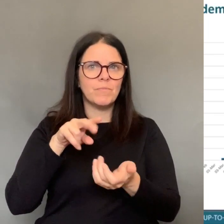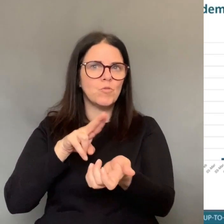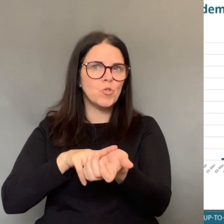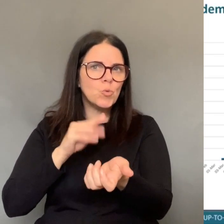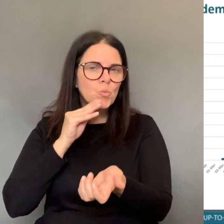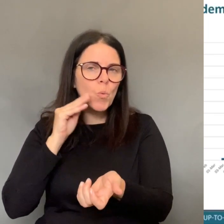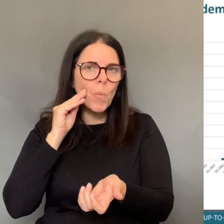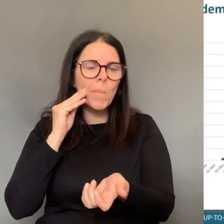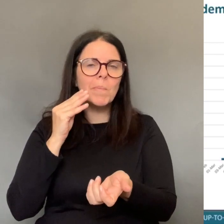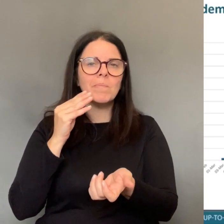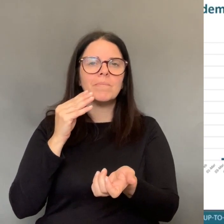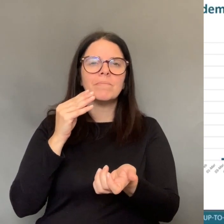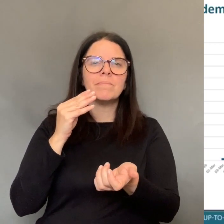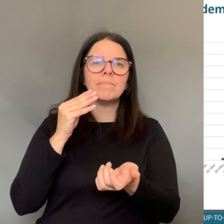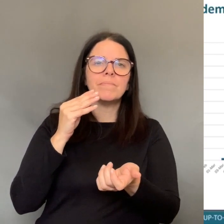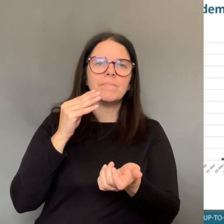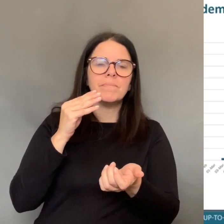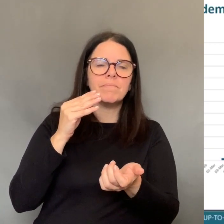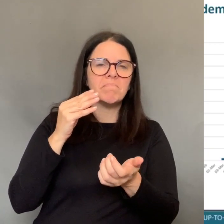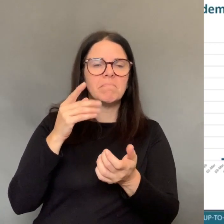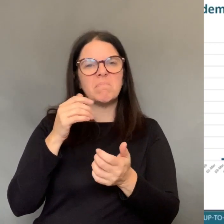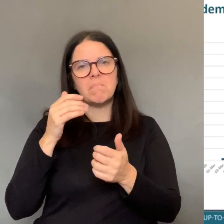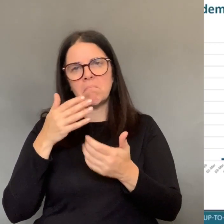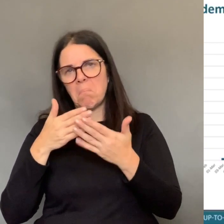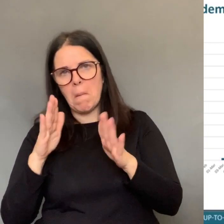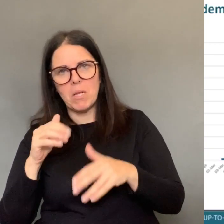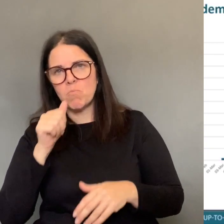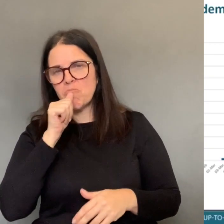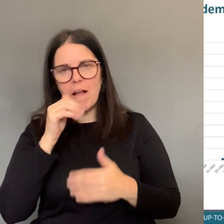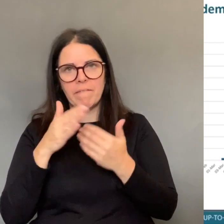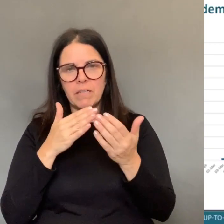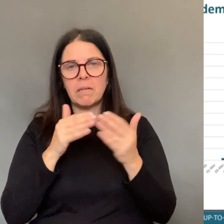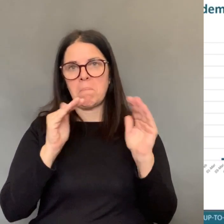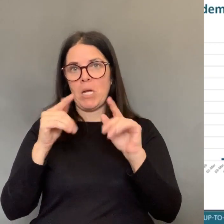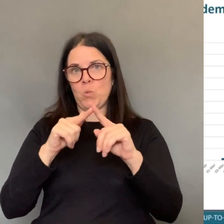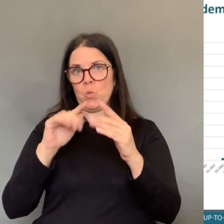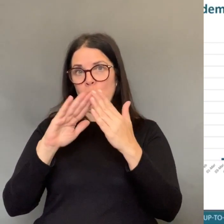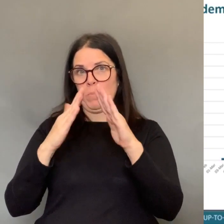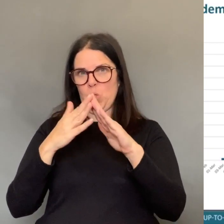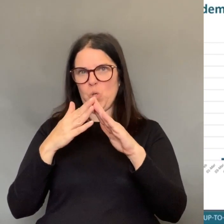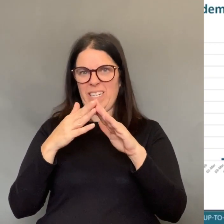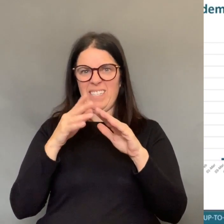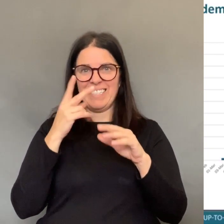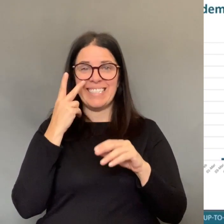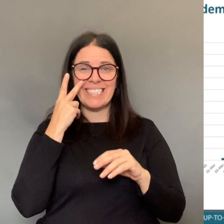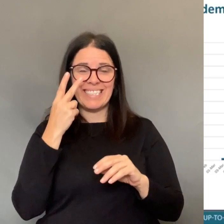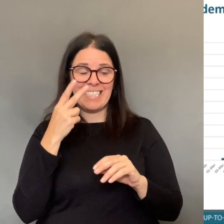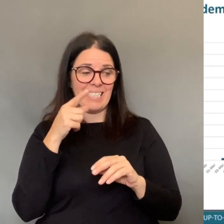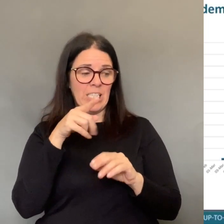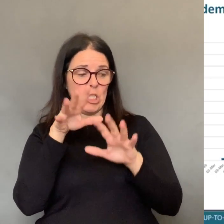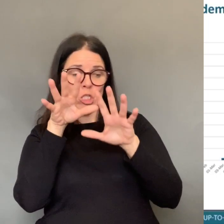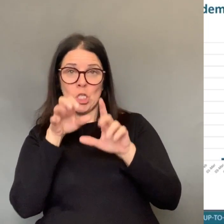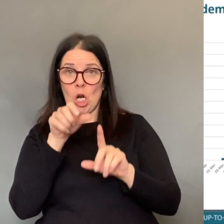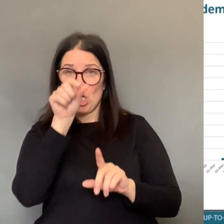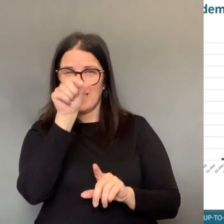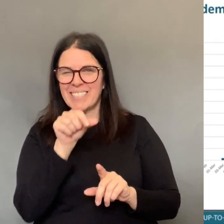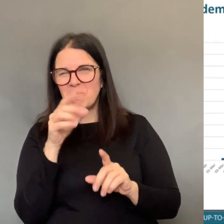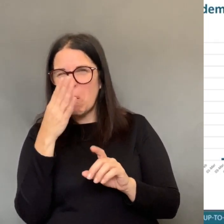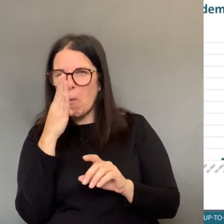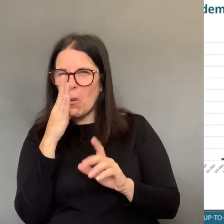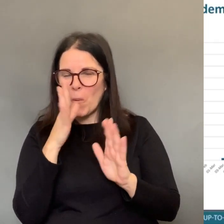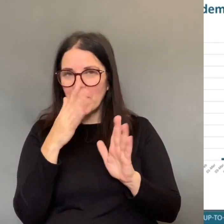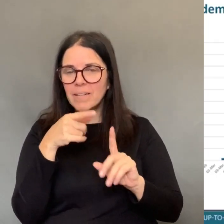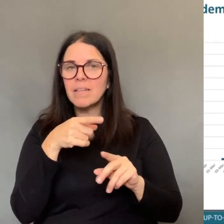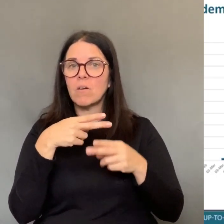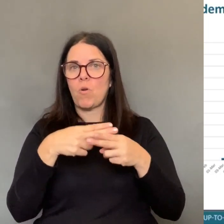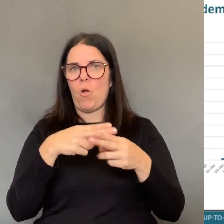showing long-term care home or retirement home cases. And as you can see, there's a downward trend in the blue bar